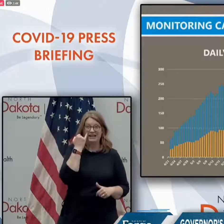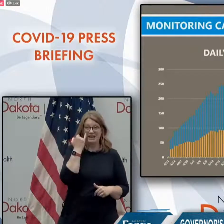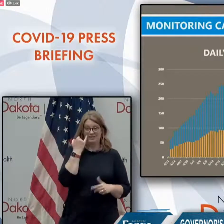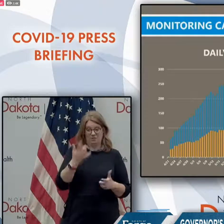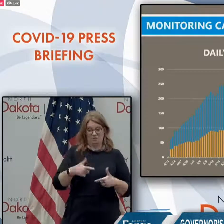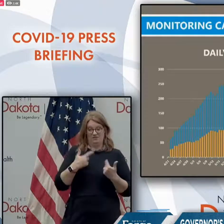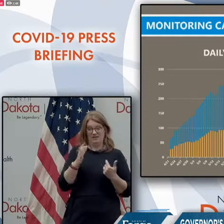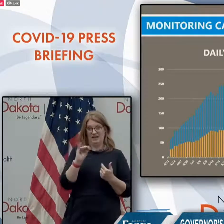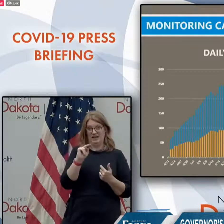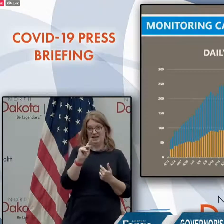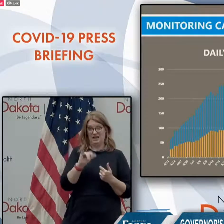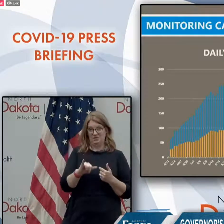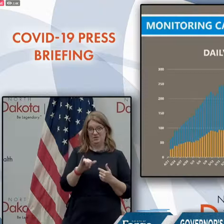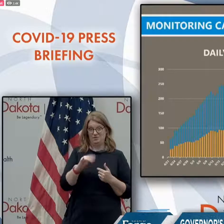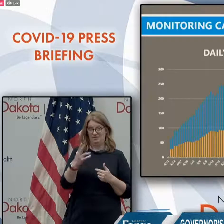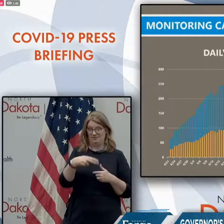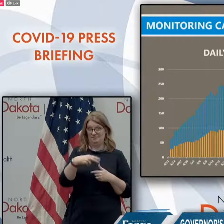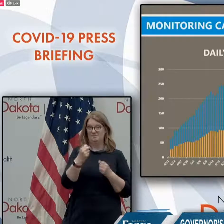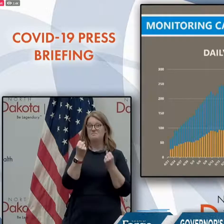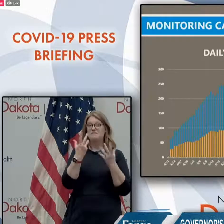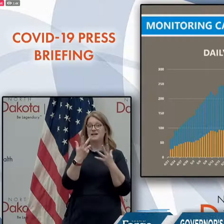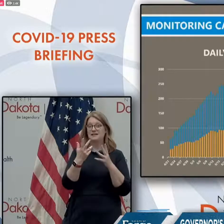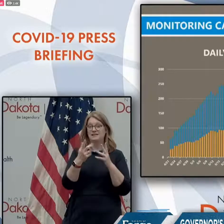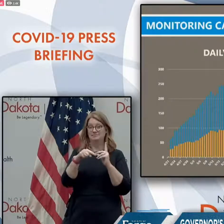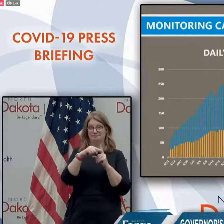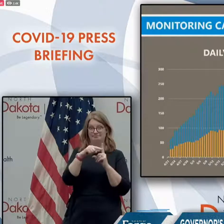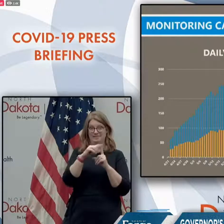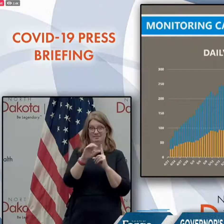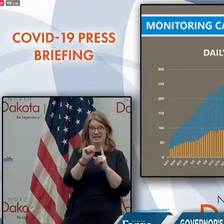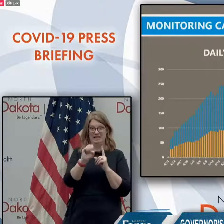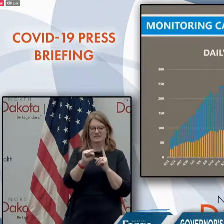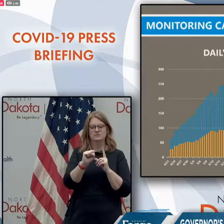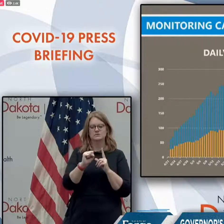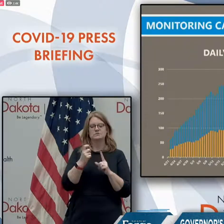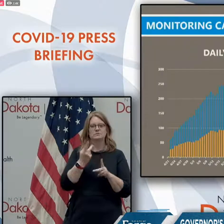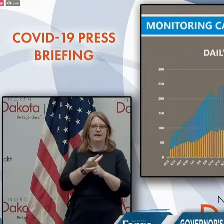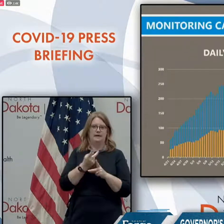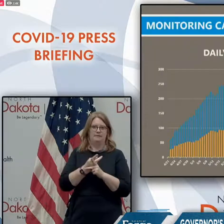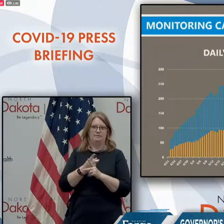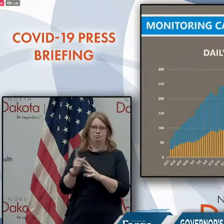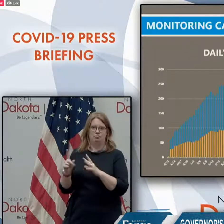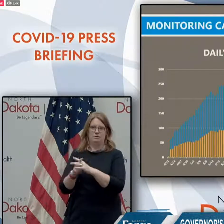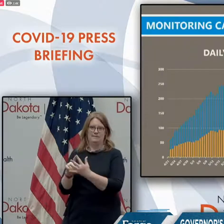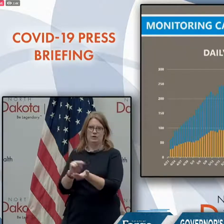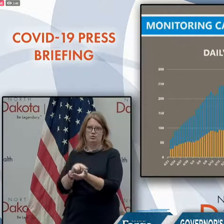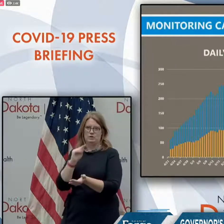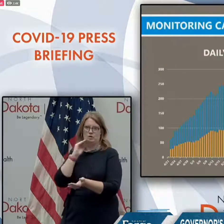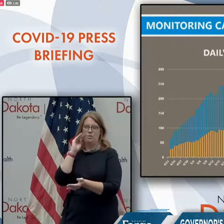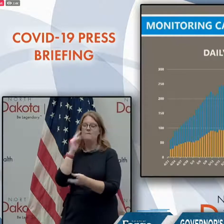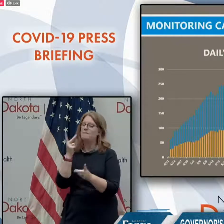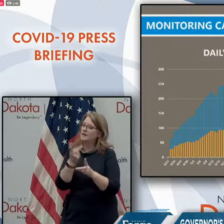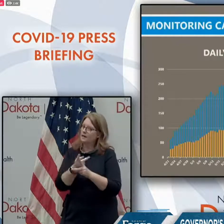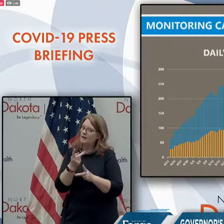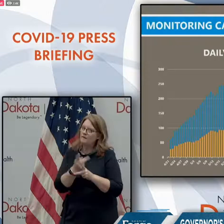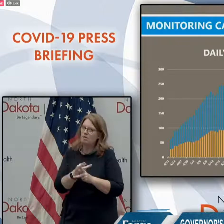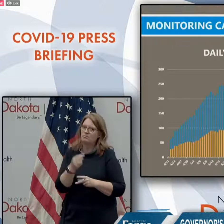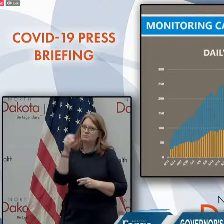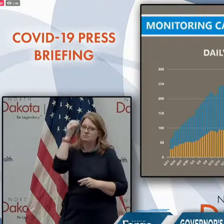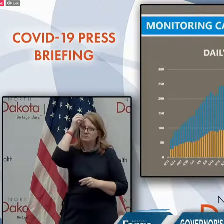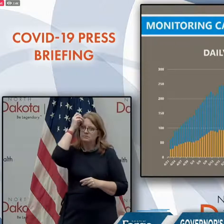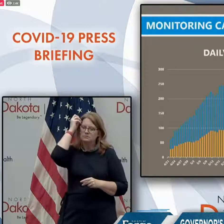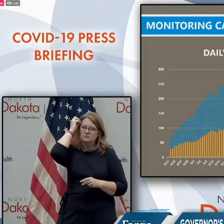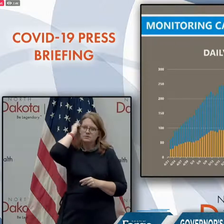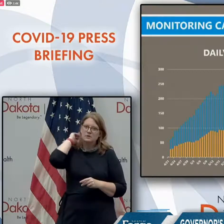numbers, exercise even more caution in these cases because of the potential of